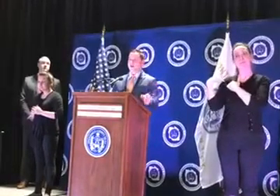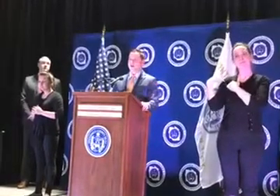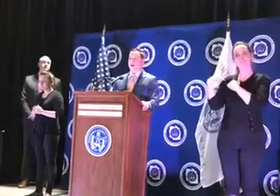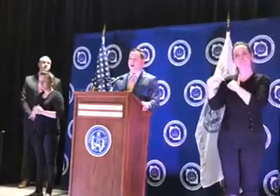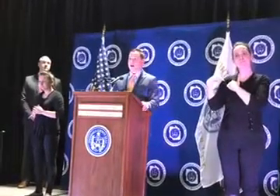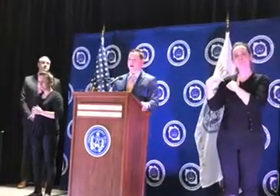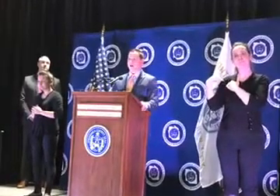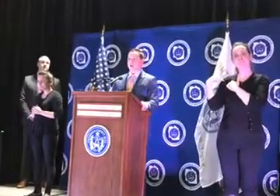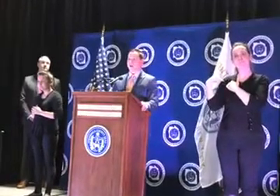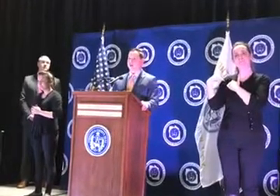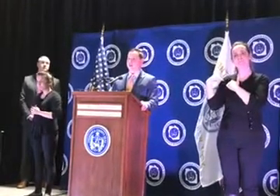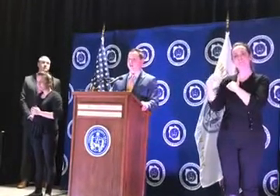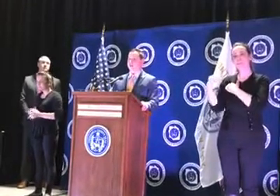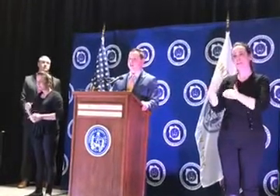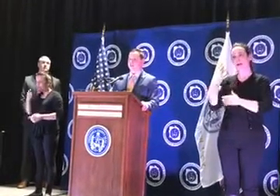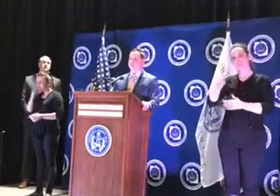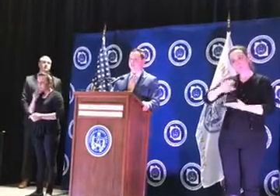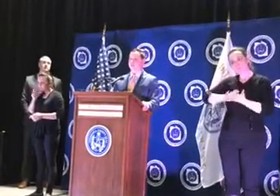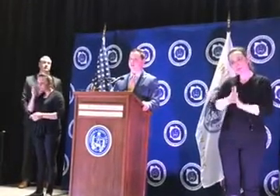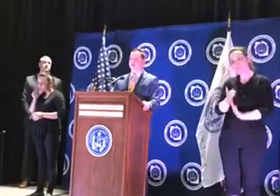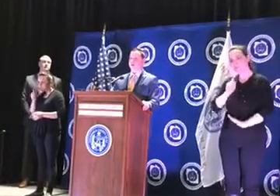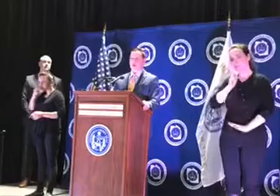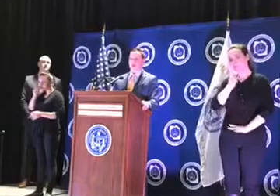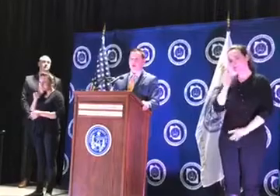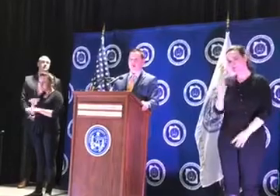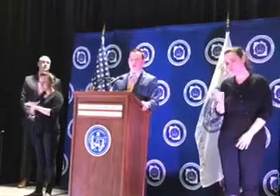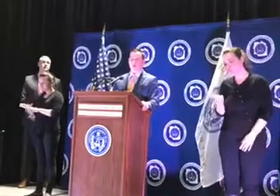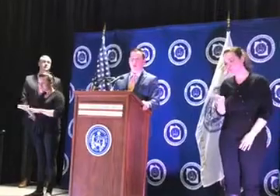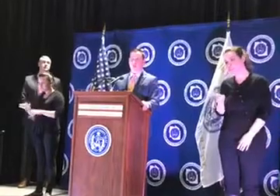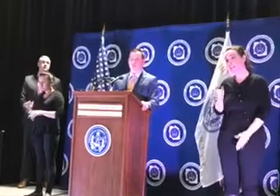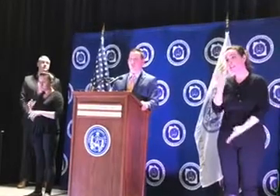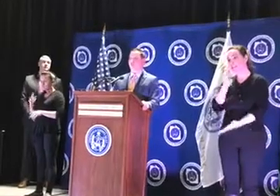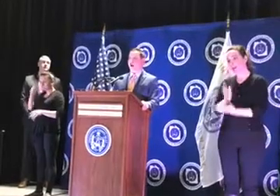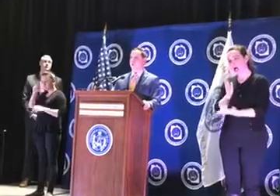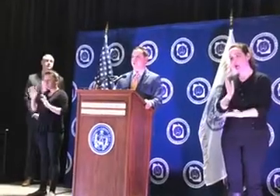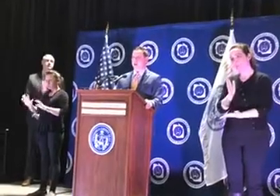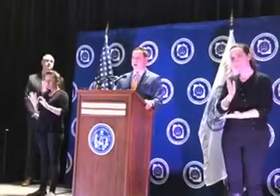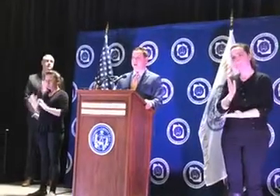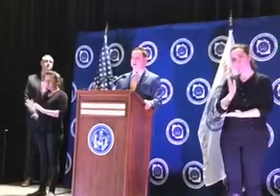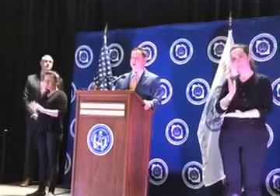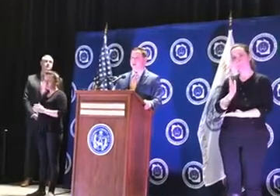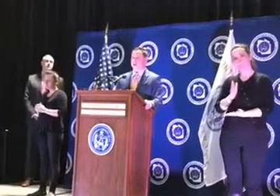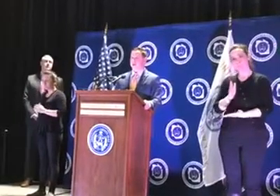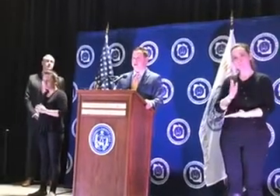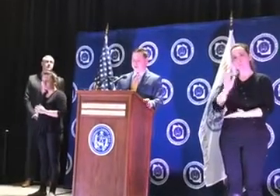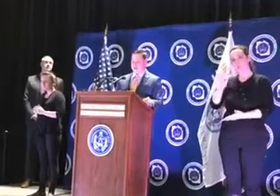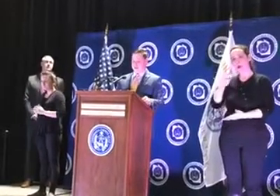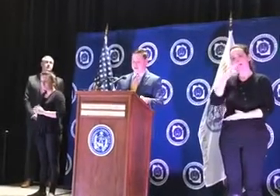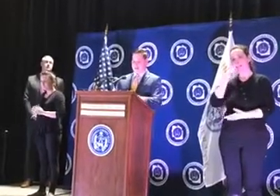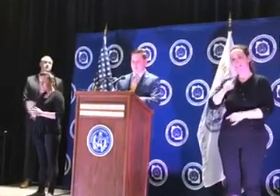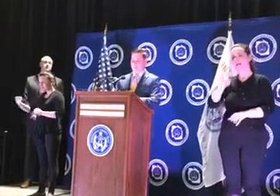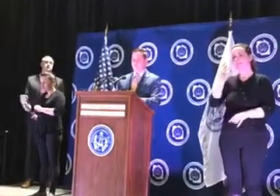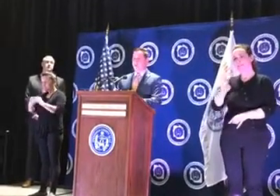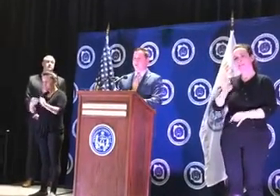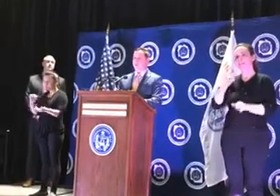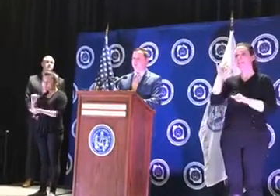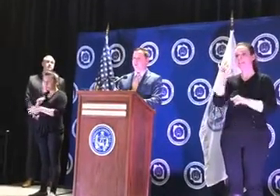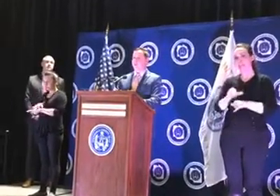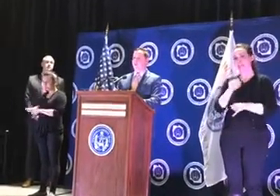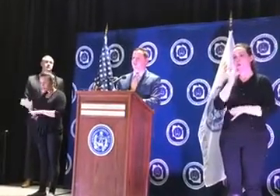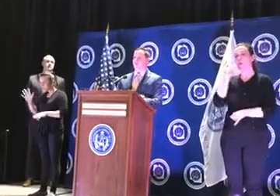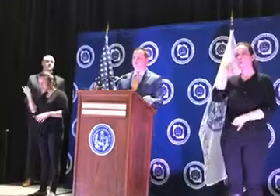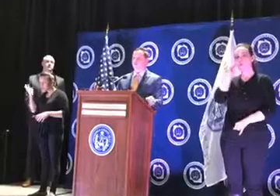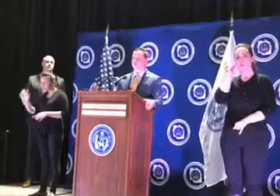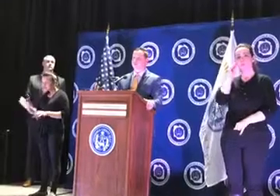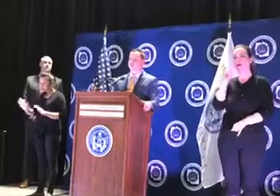seriously. Your kids should be really within your own property lines. They should not be really being